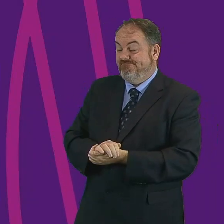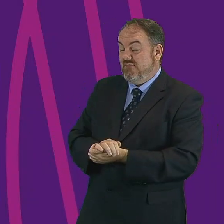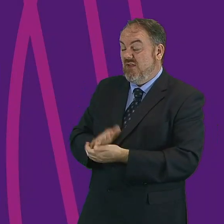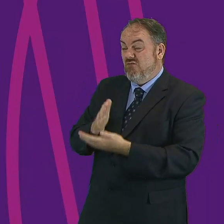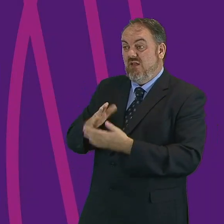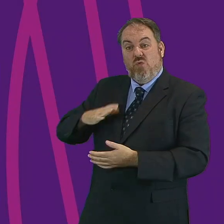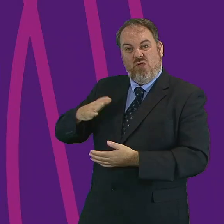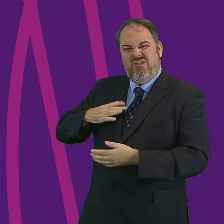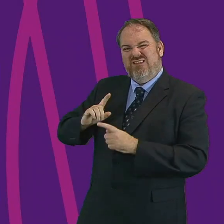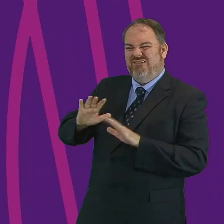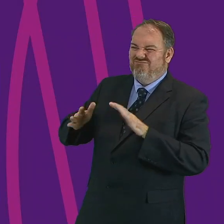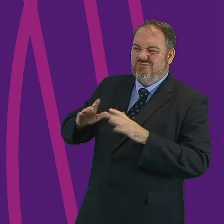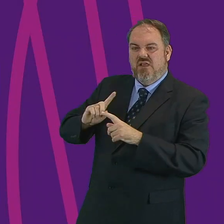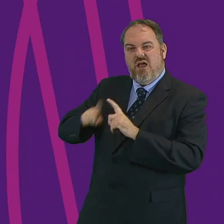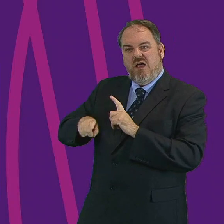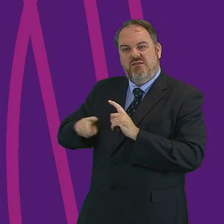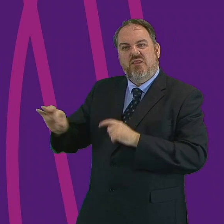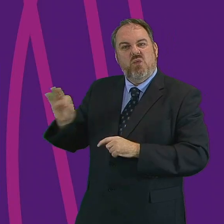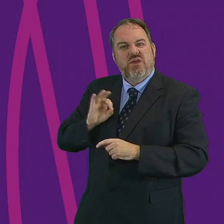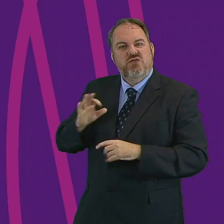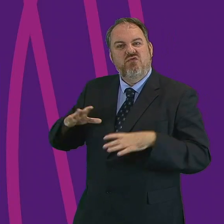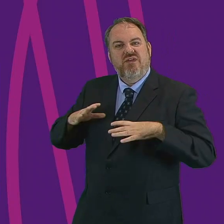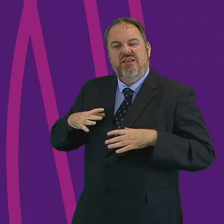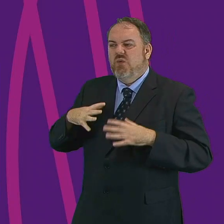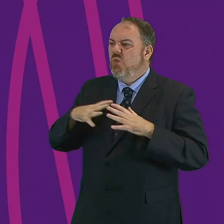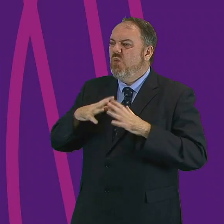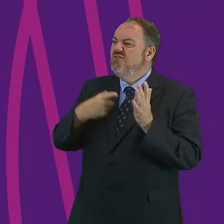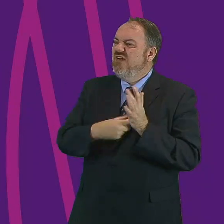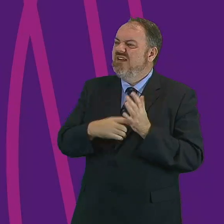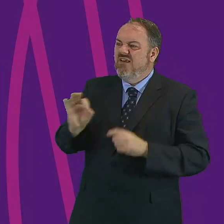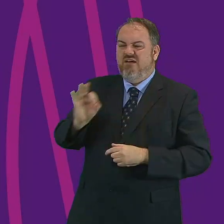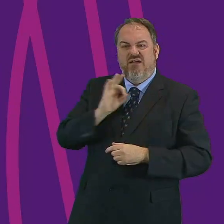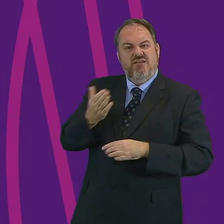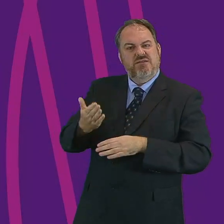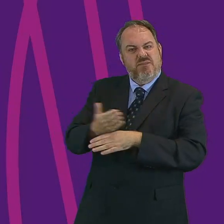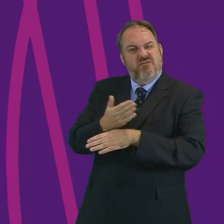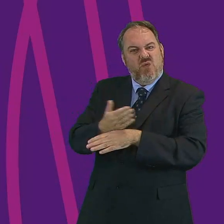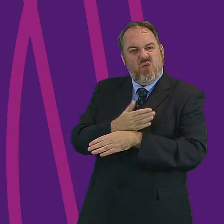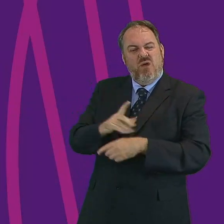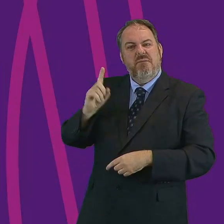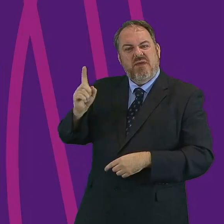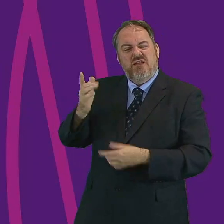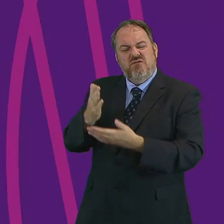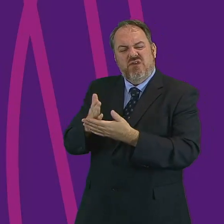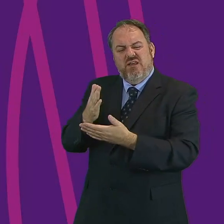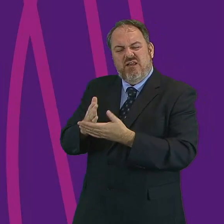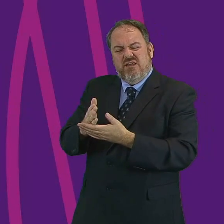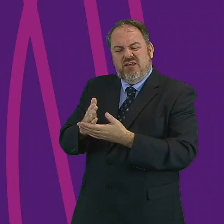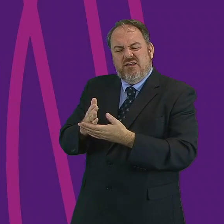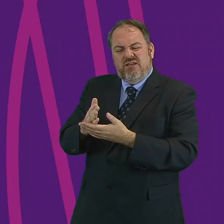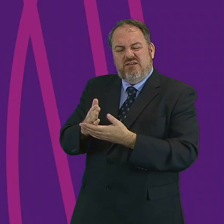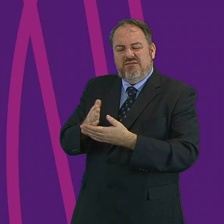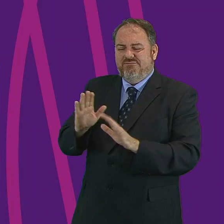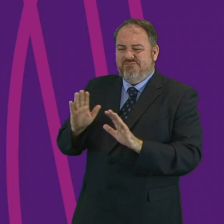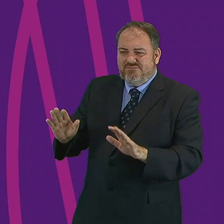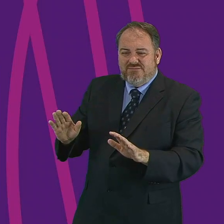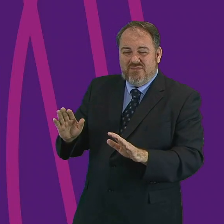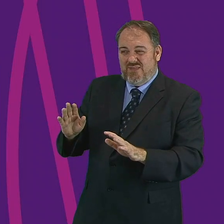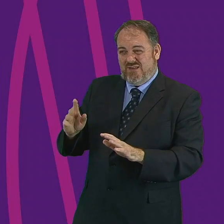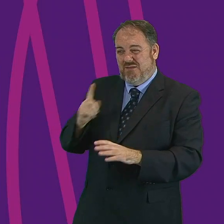penalty notices that can double for repeat offences up to £960. Where prosecution is deemed appropriate, the Sheriff Court